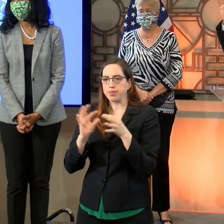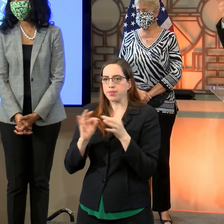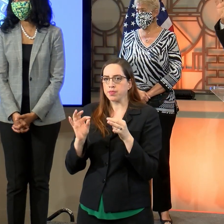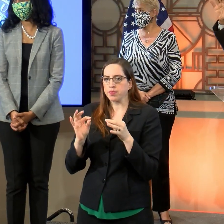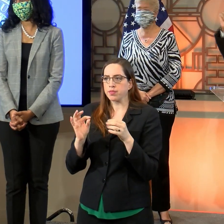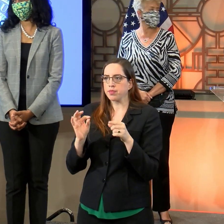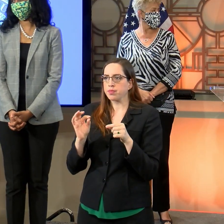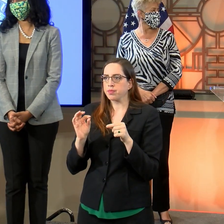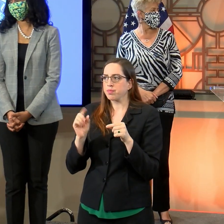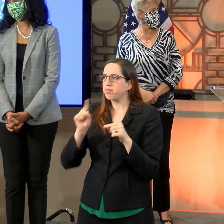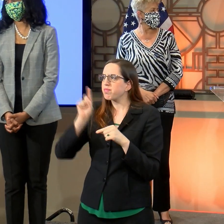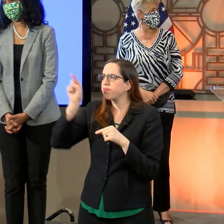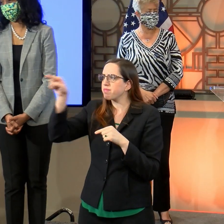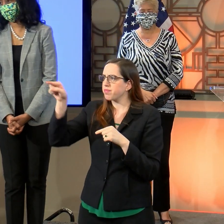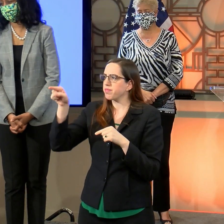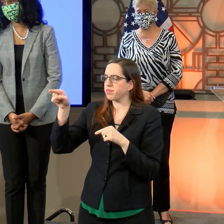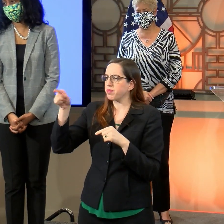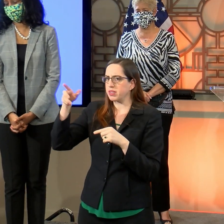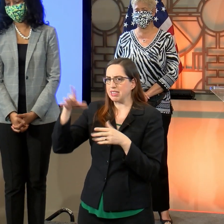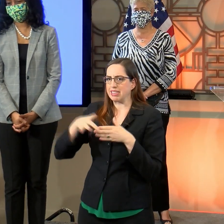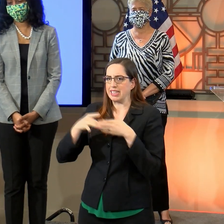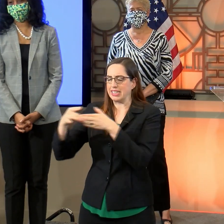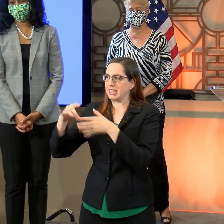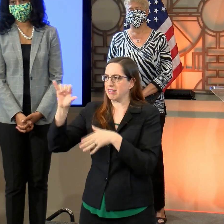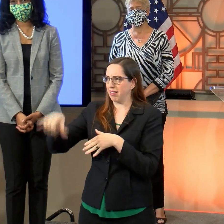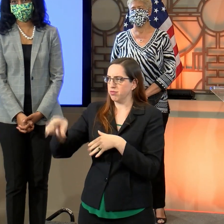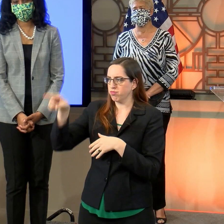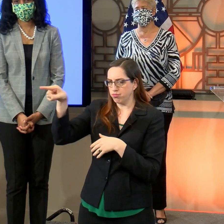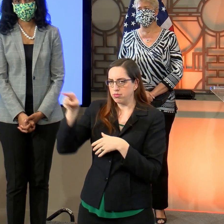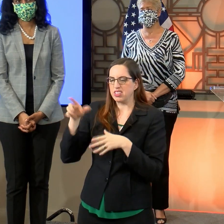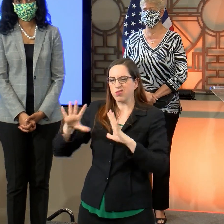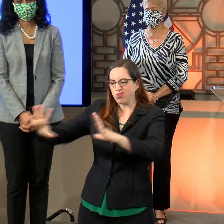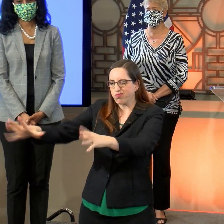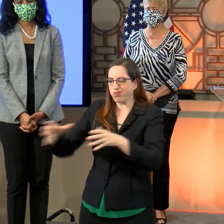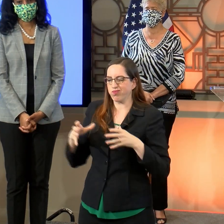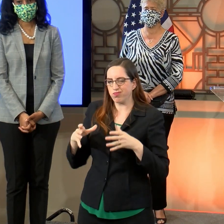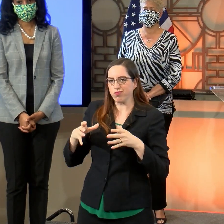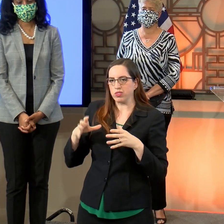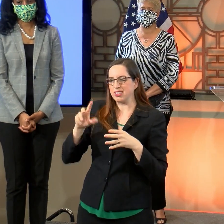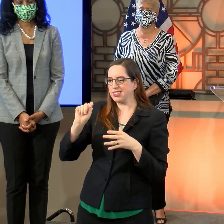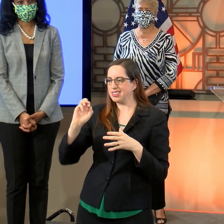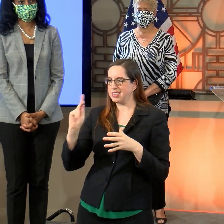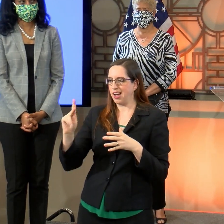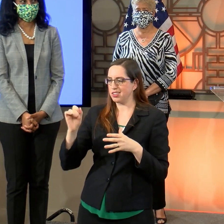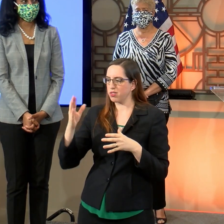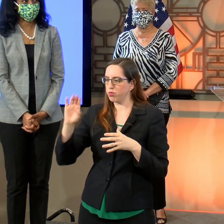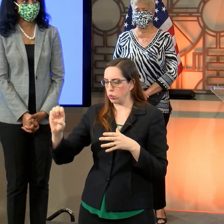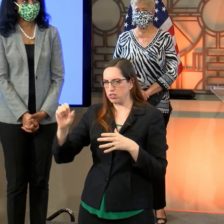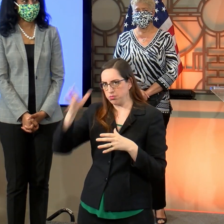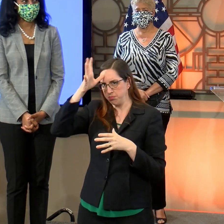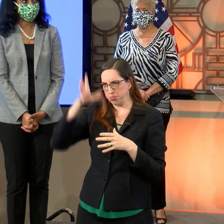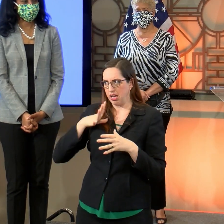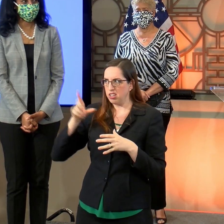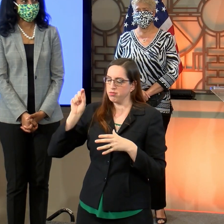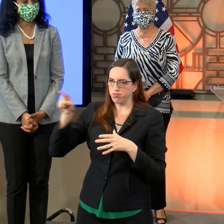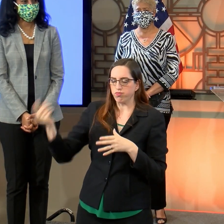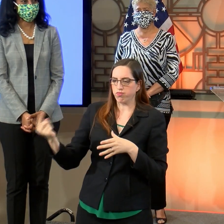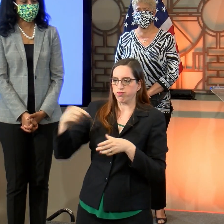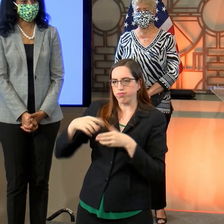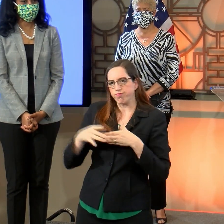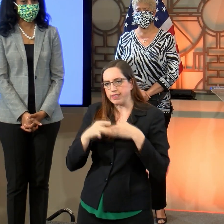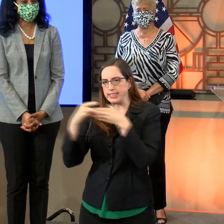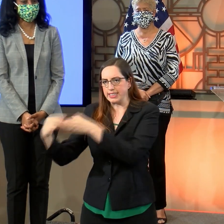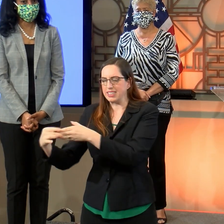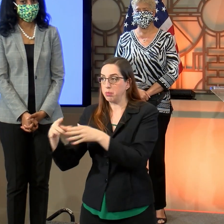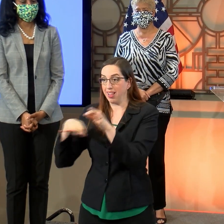back there, is leading this effort. This is a task force that's going to be working very closely with him. But before we get into the nuts and bolts